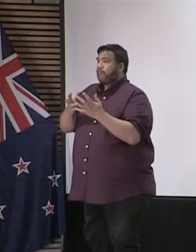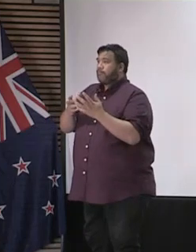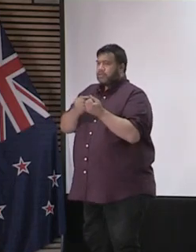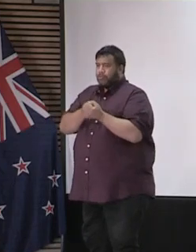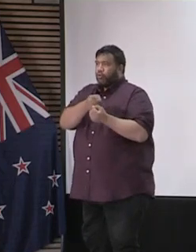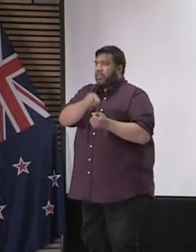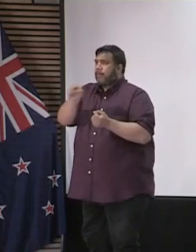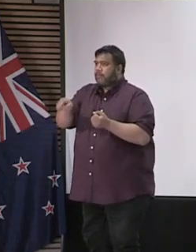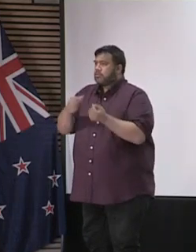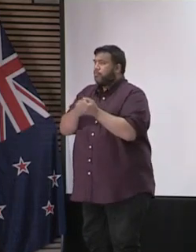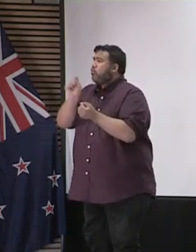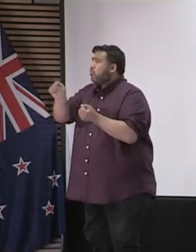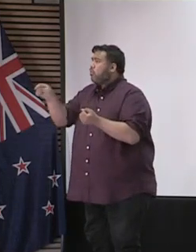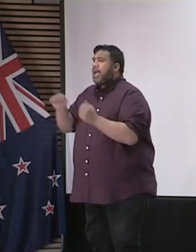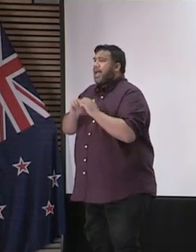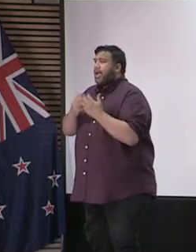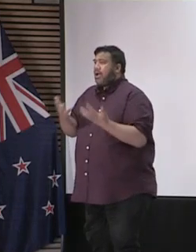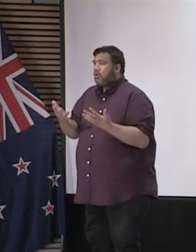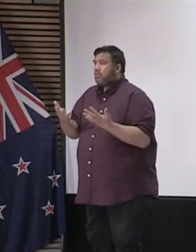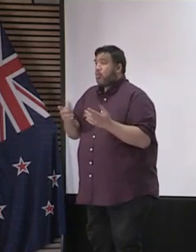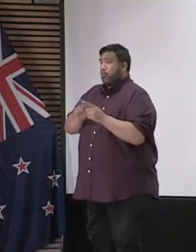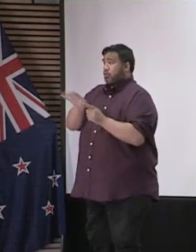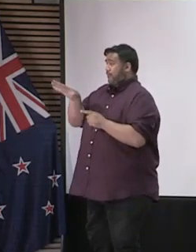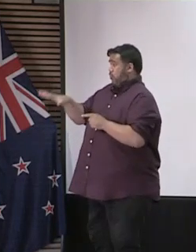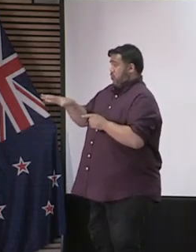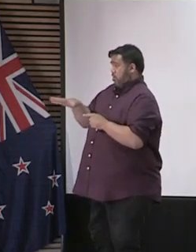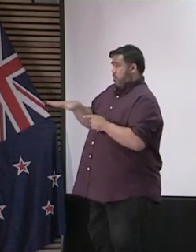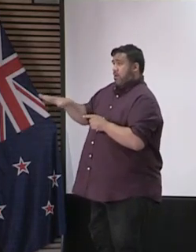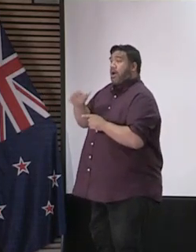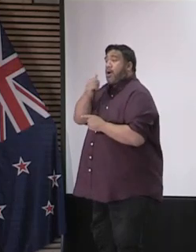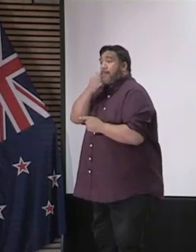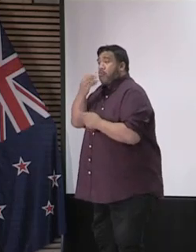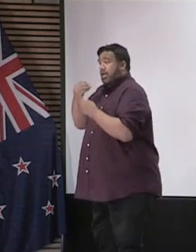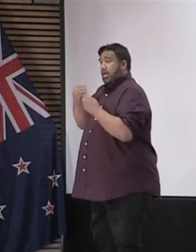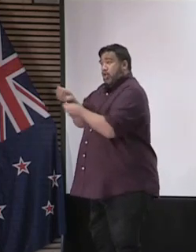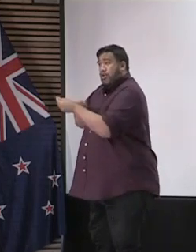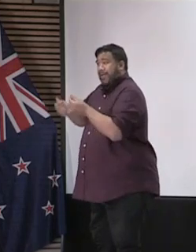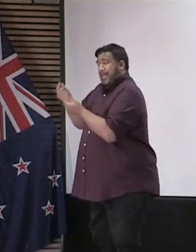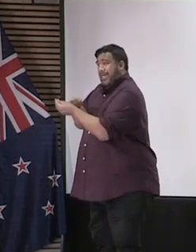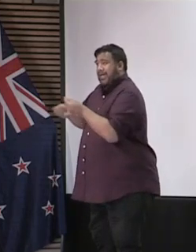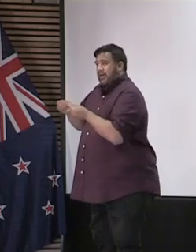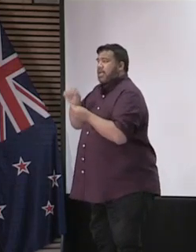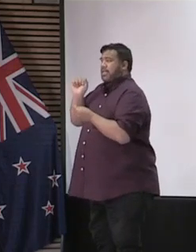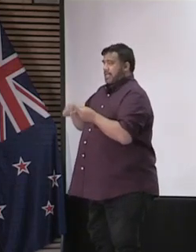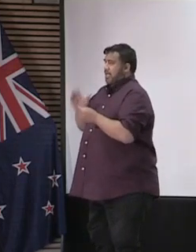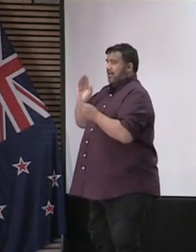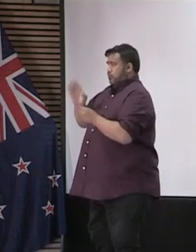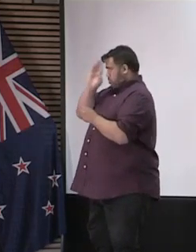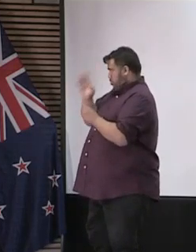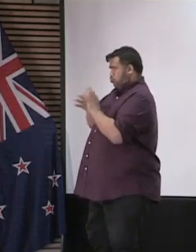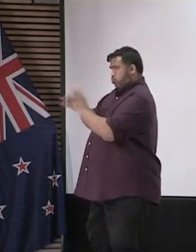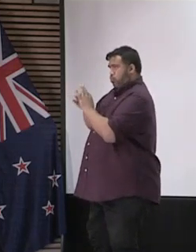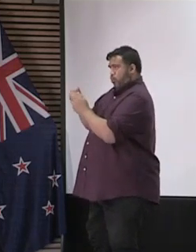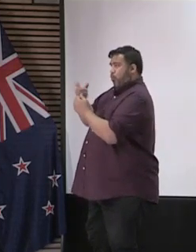these new environments? I also see that for Māori, the Māori economy, that we should be also engaging directly on how do